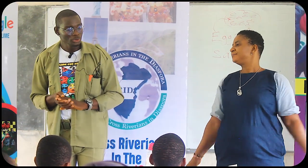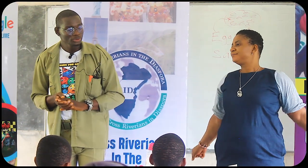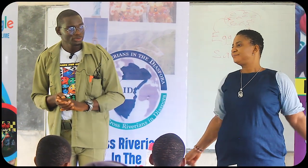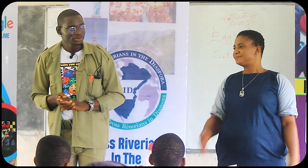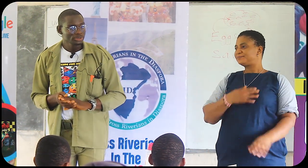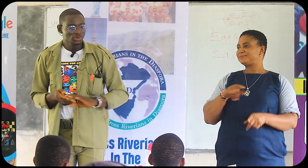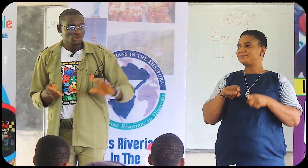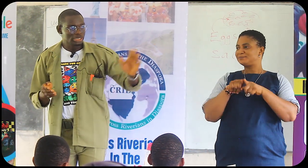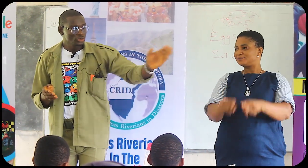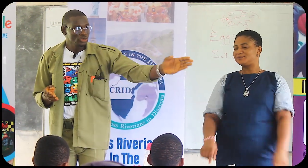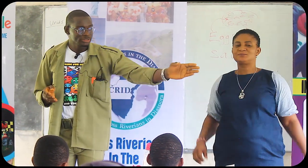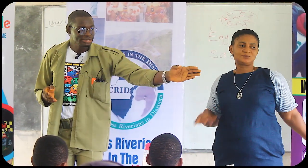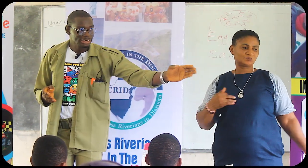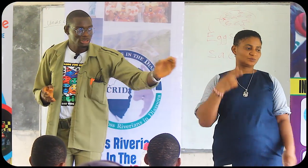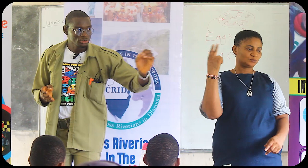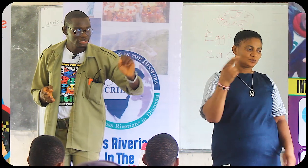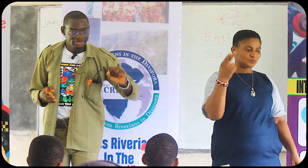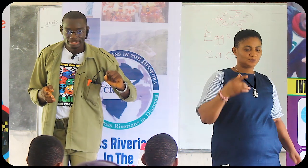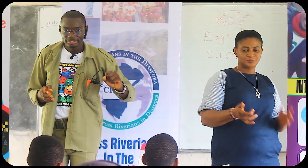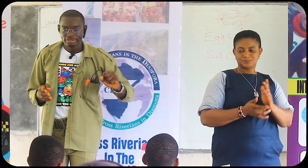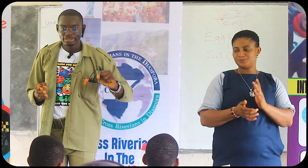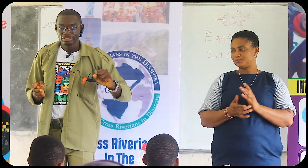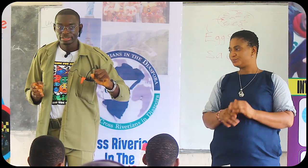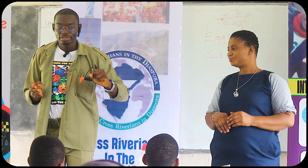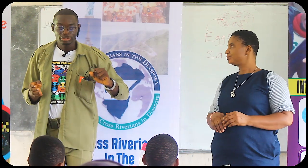And so, with the use of this technology,